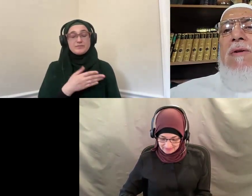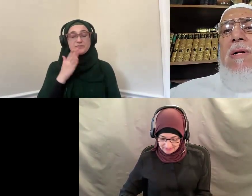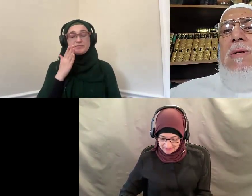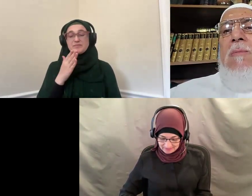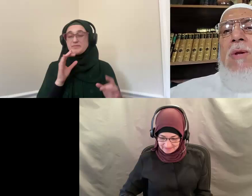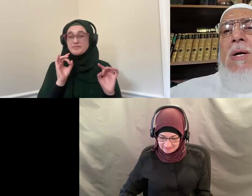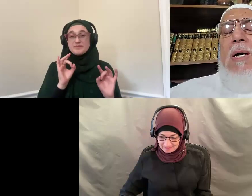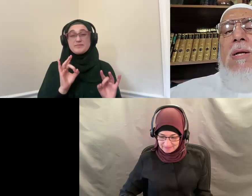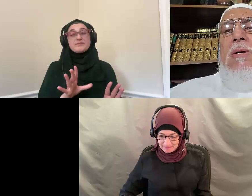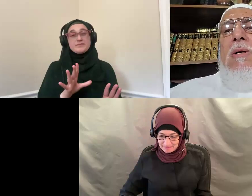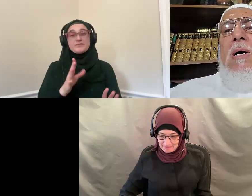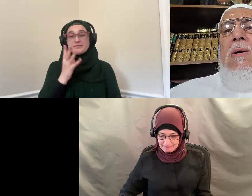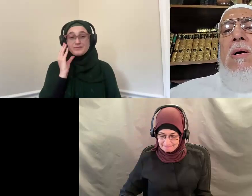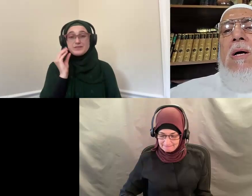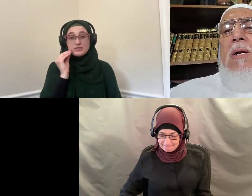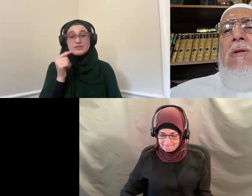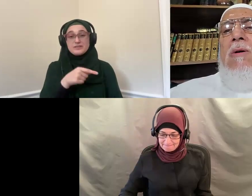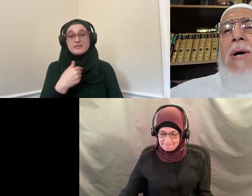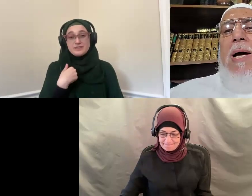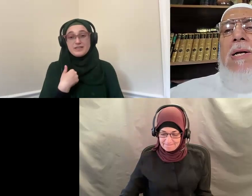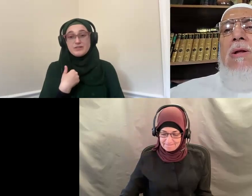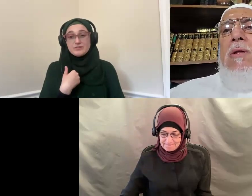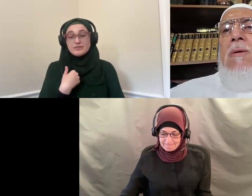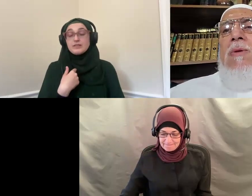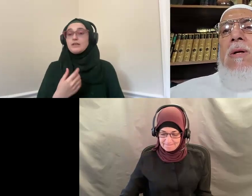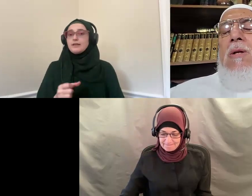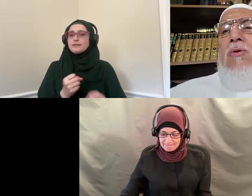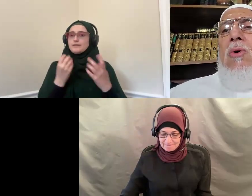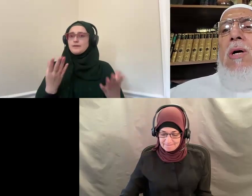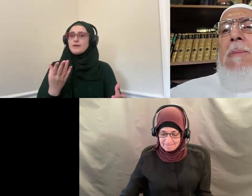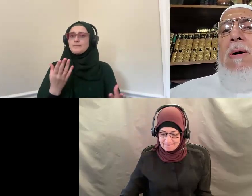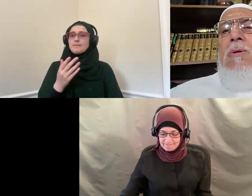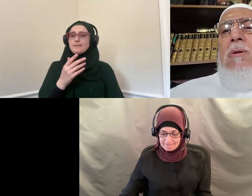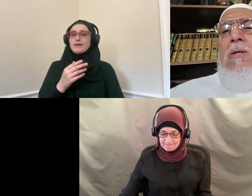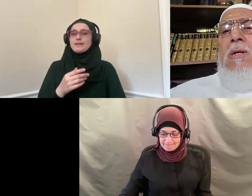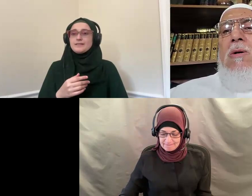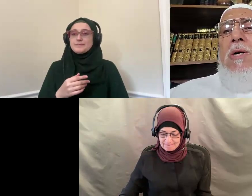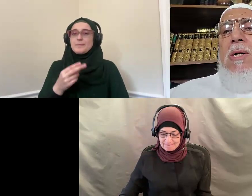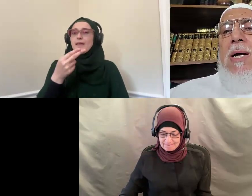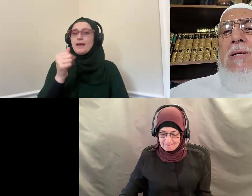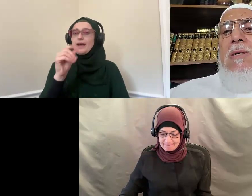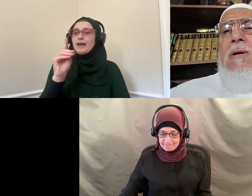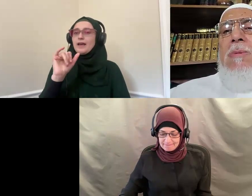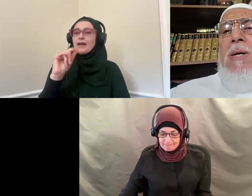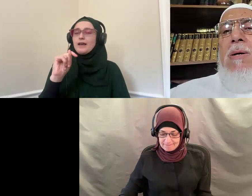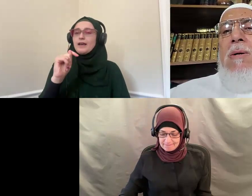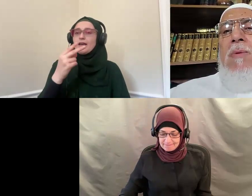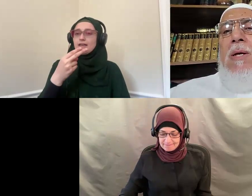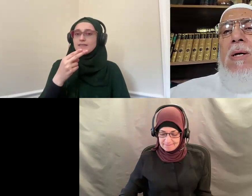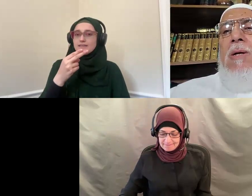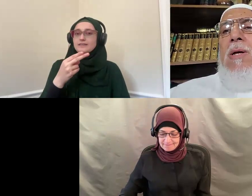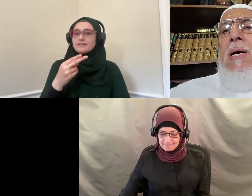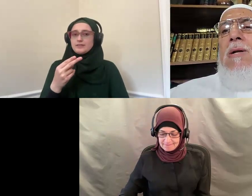very difficult. And there are a lot of ahadith that talk about the situation as described